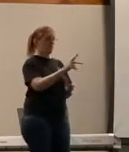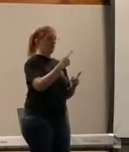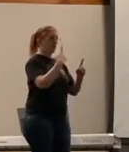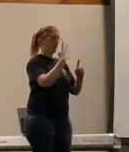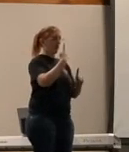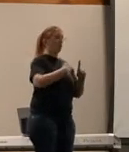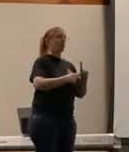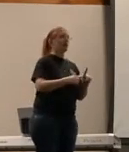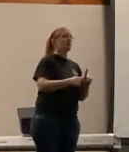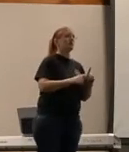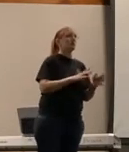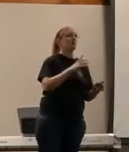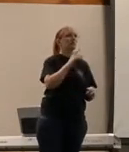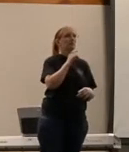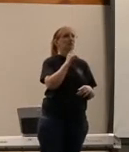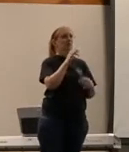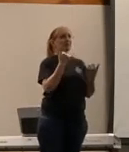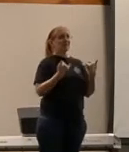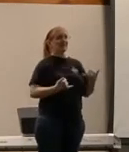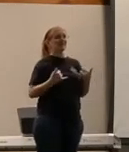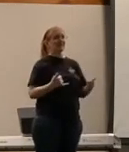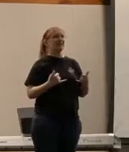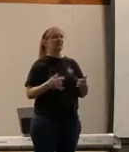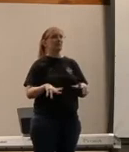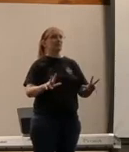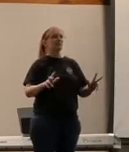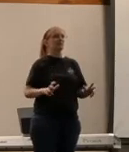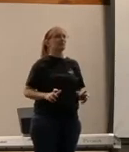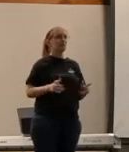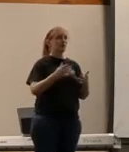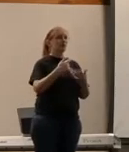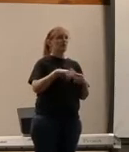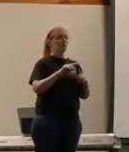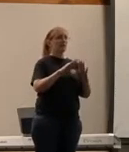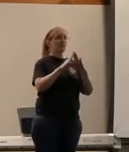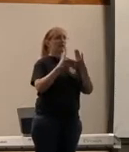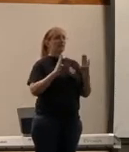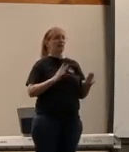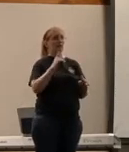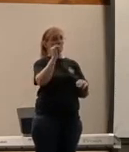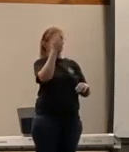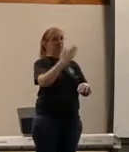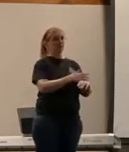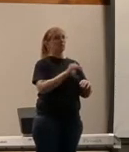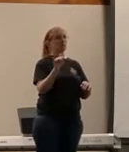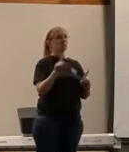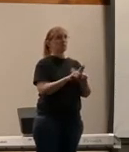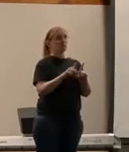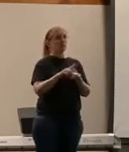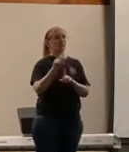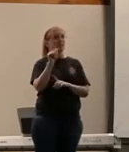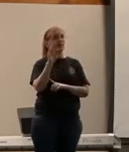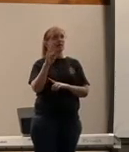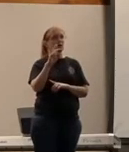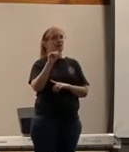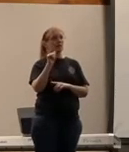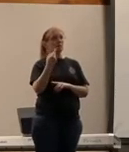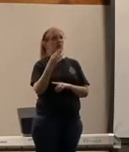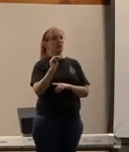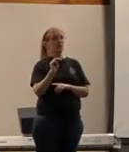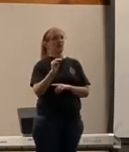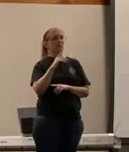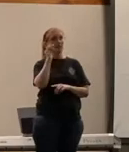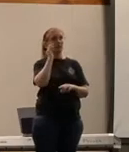him, "Today salvation has come to this house, because this man too is the son of Abraham. For the Son of Man came to seek